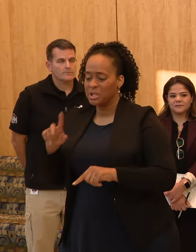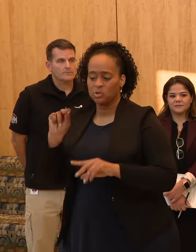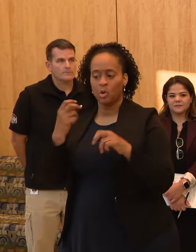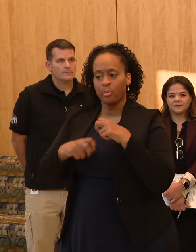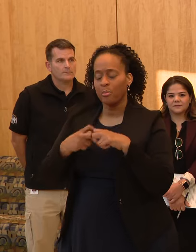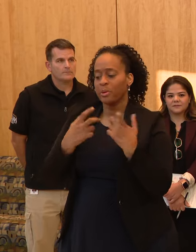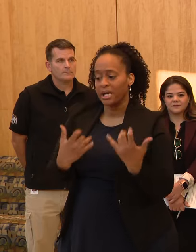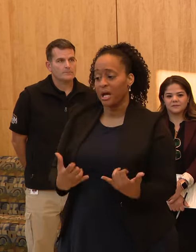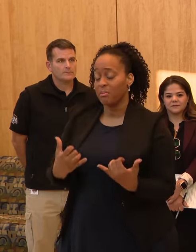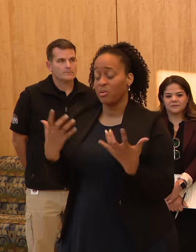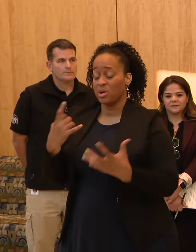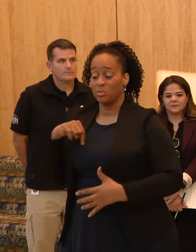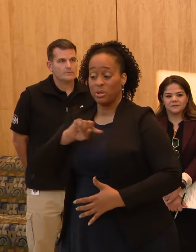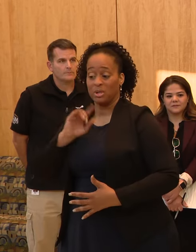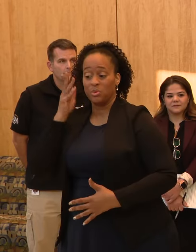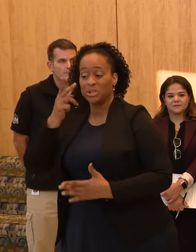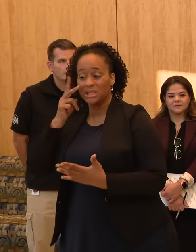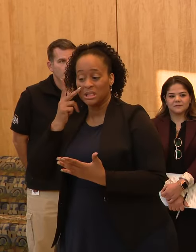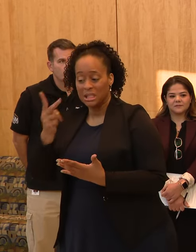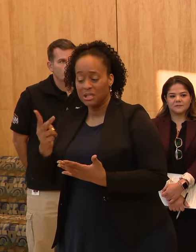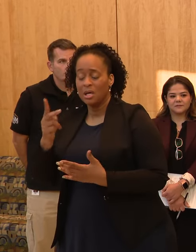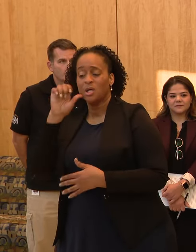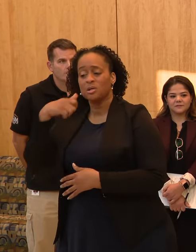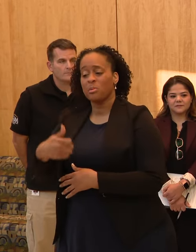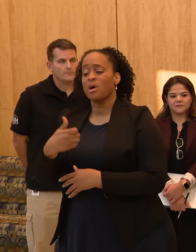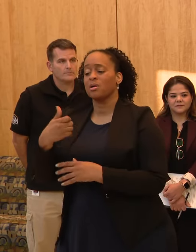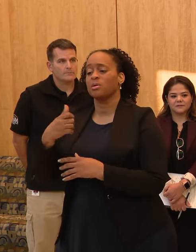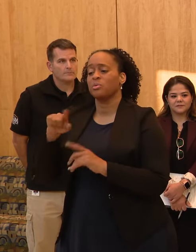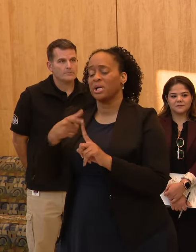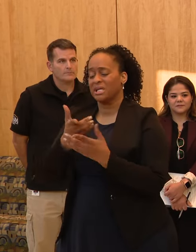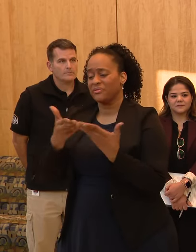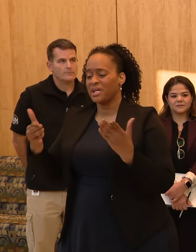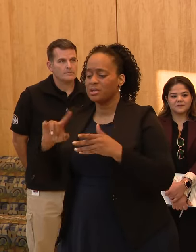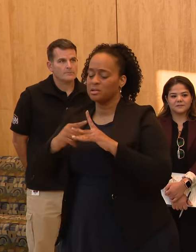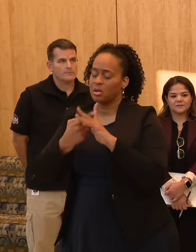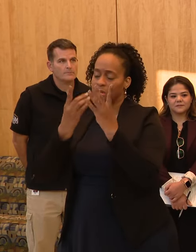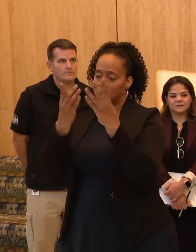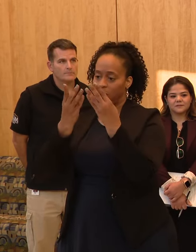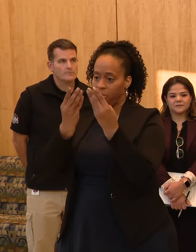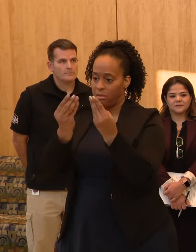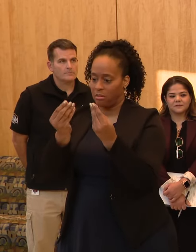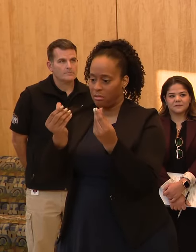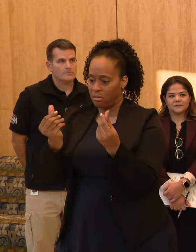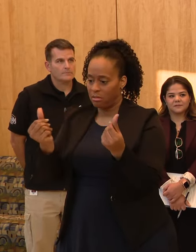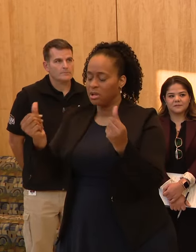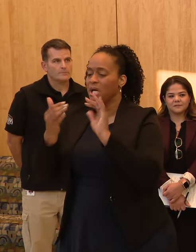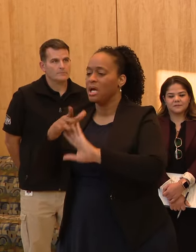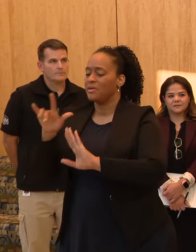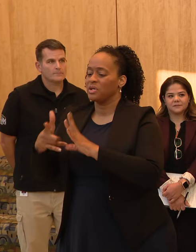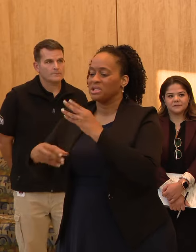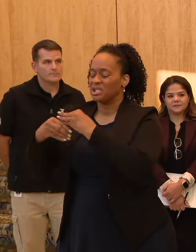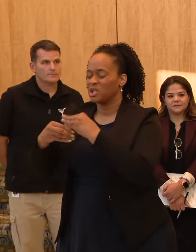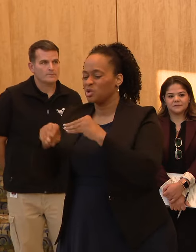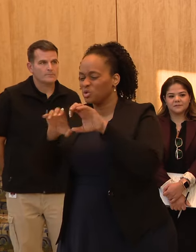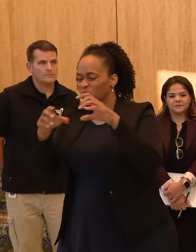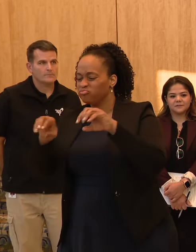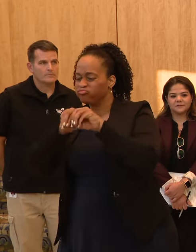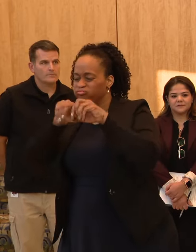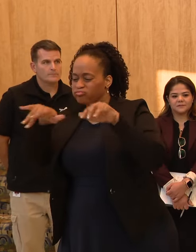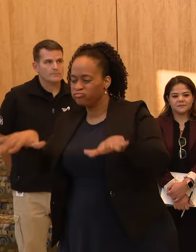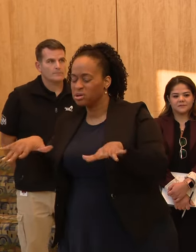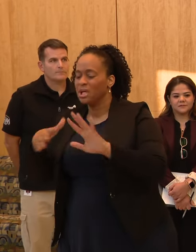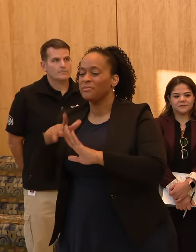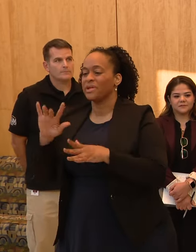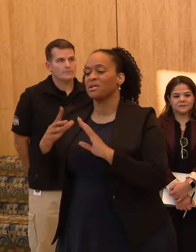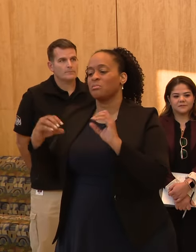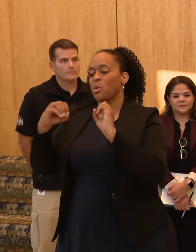what we'll find out is that tomorrow, when things start to thaw out and when there are some additional bursts, then more water will